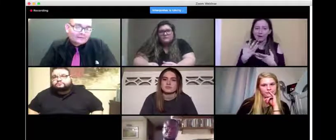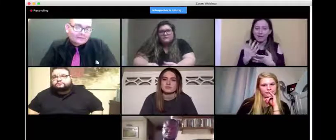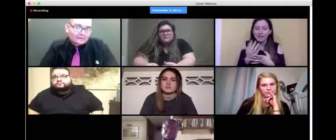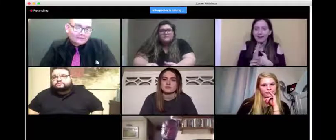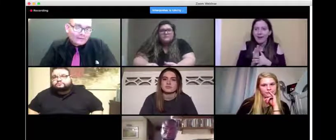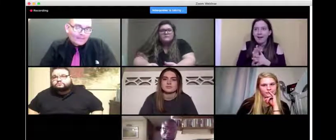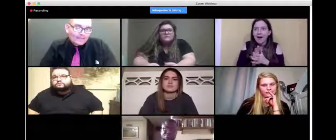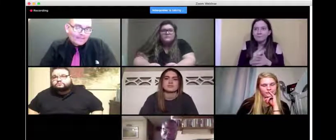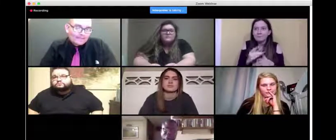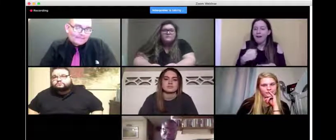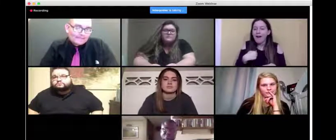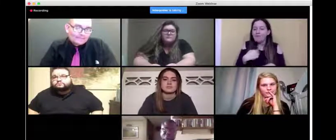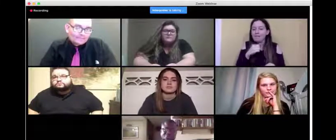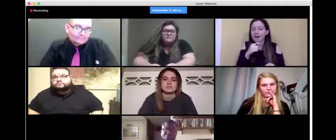of deaf people.